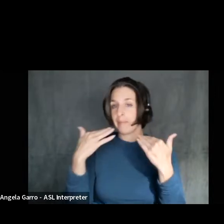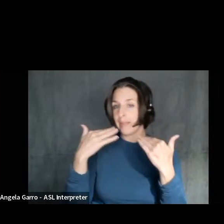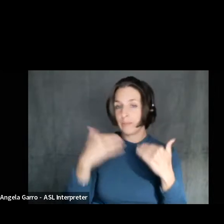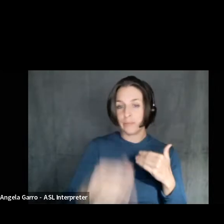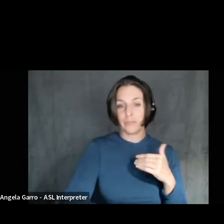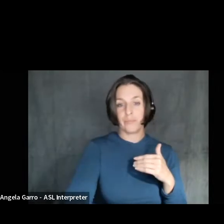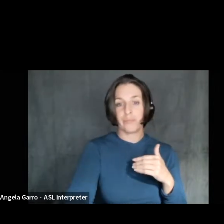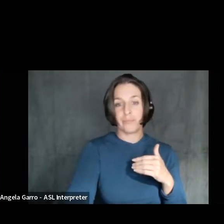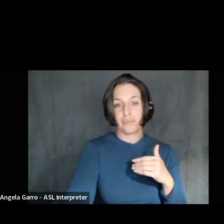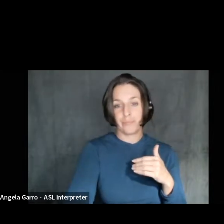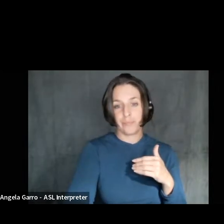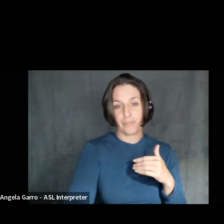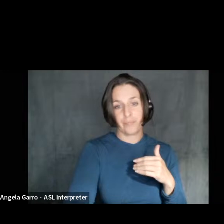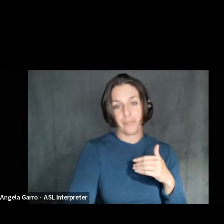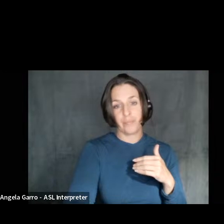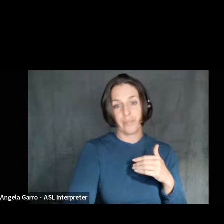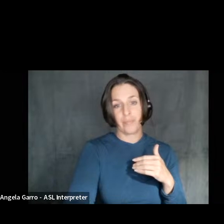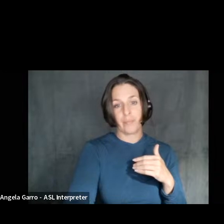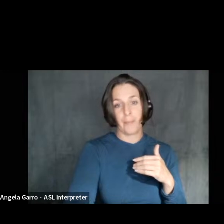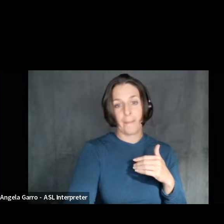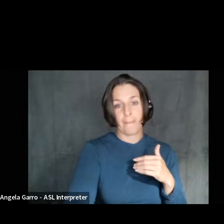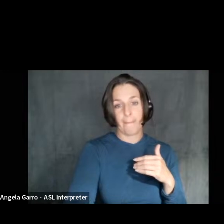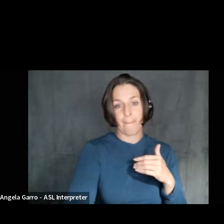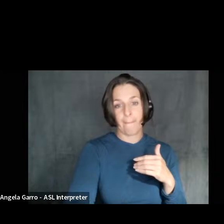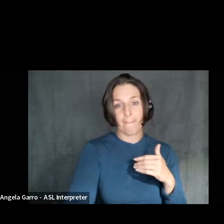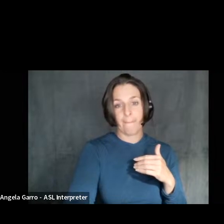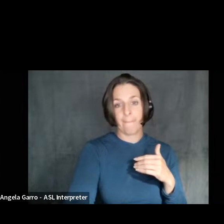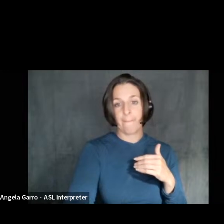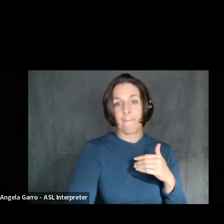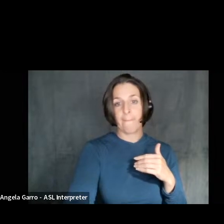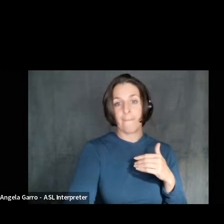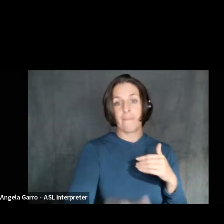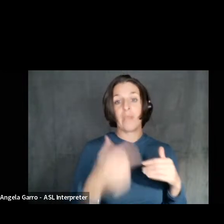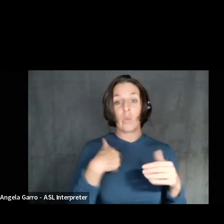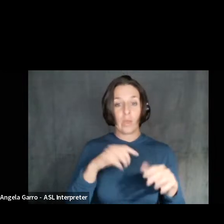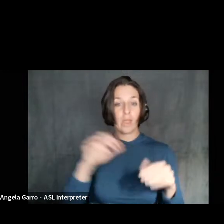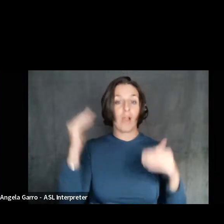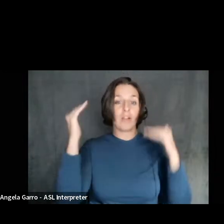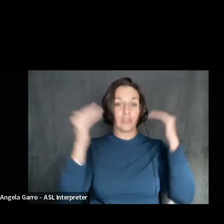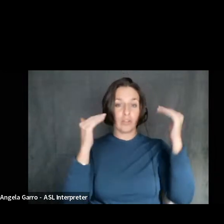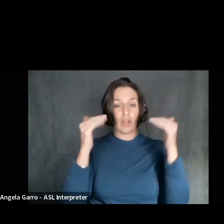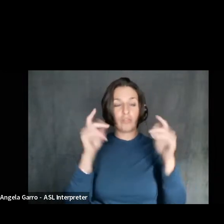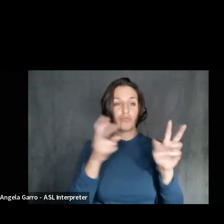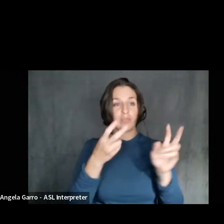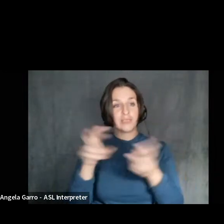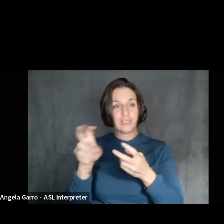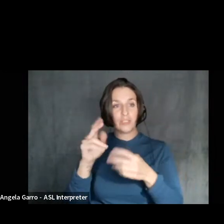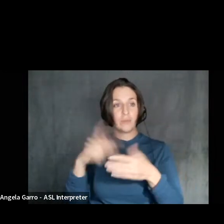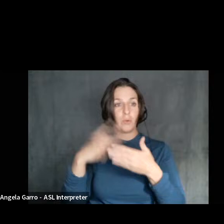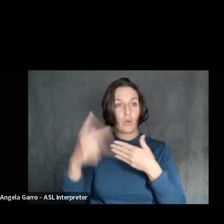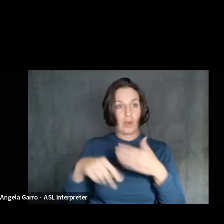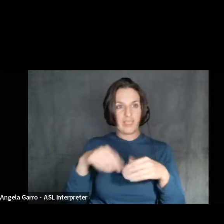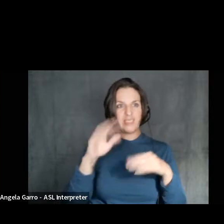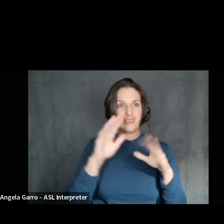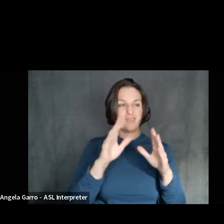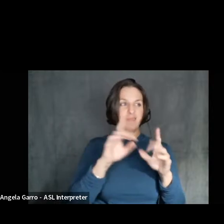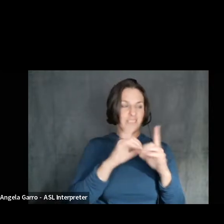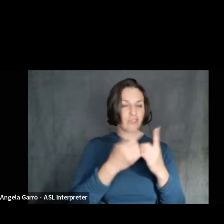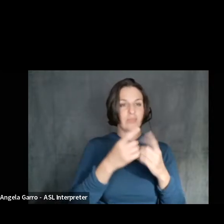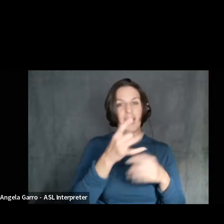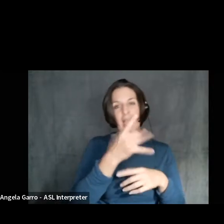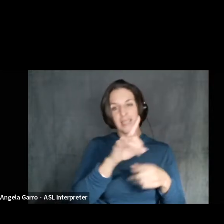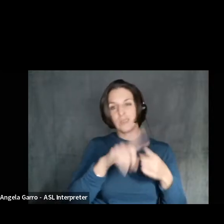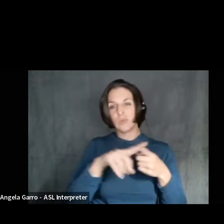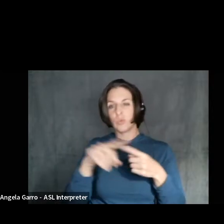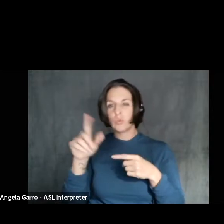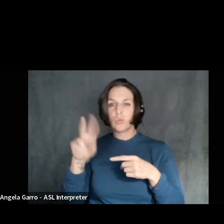Hi, everybody. So we are an adult transition program here in our district. So we serve 18 to 22-year-old students